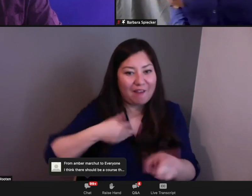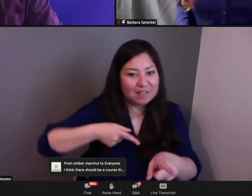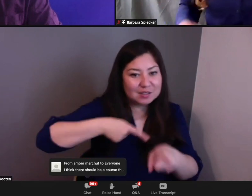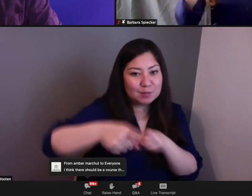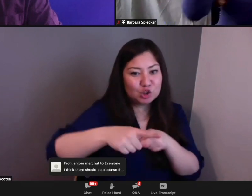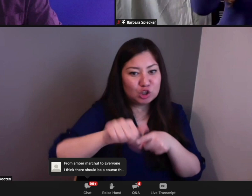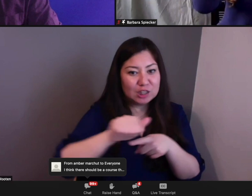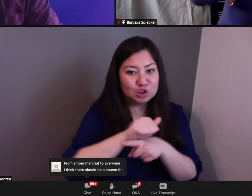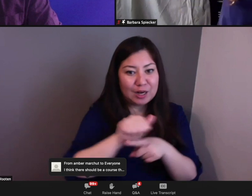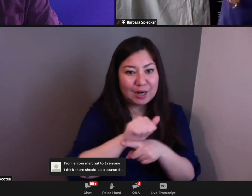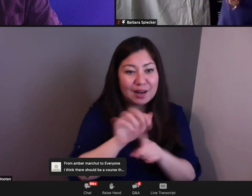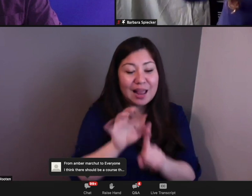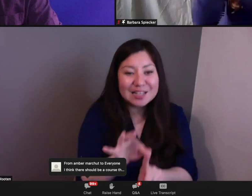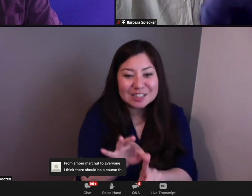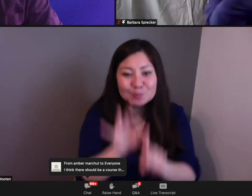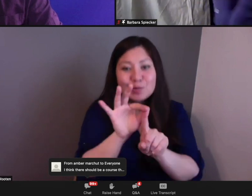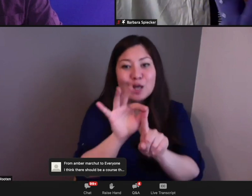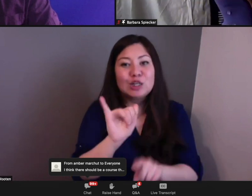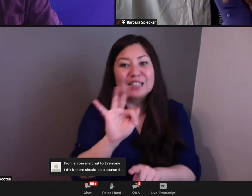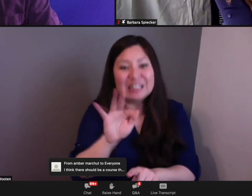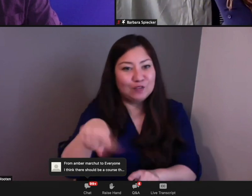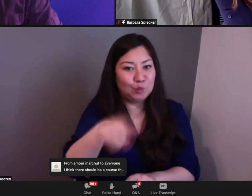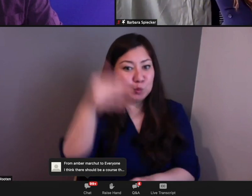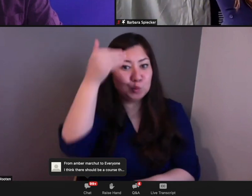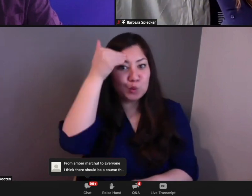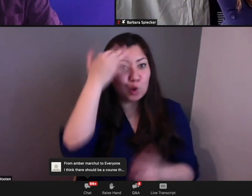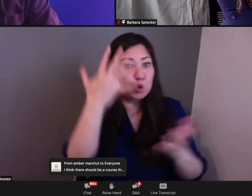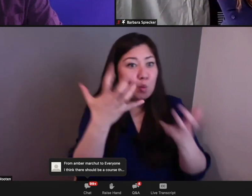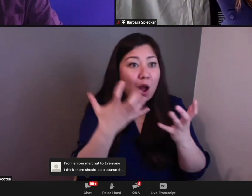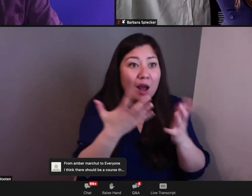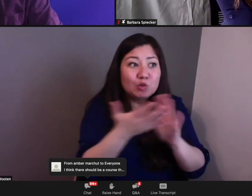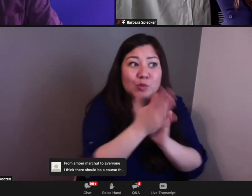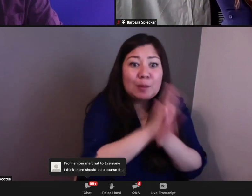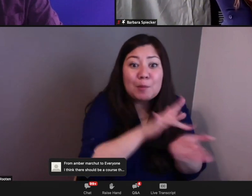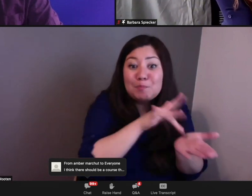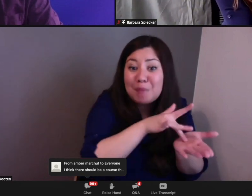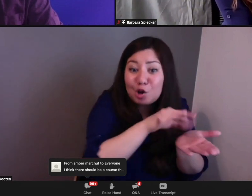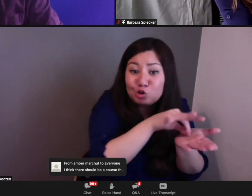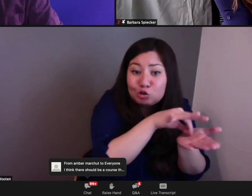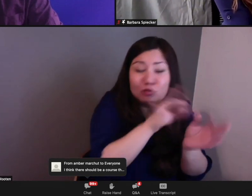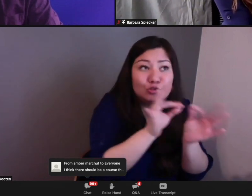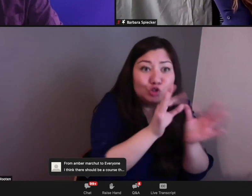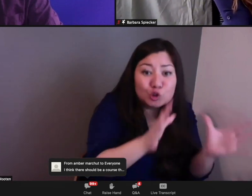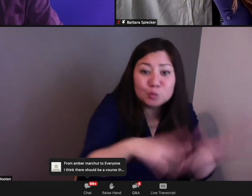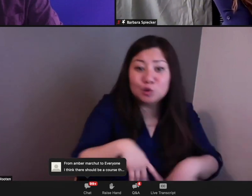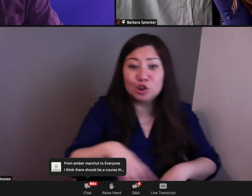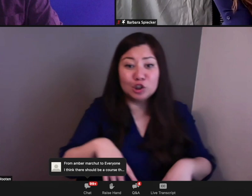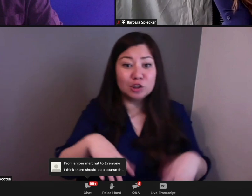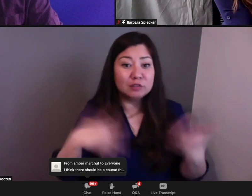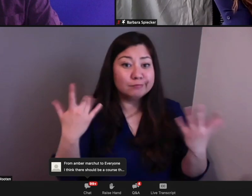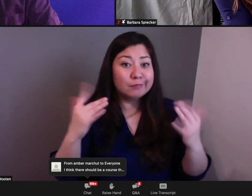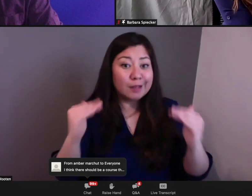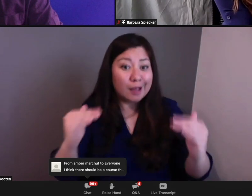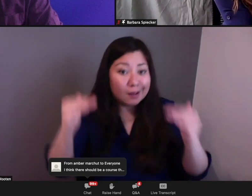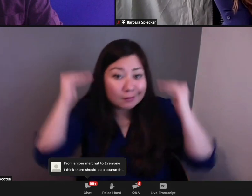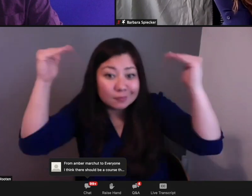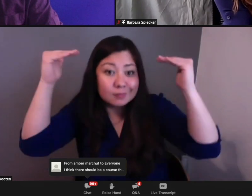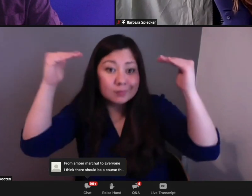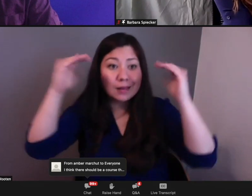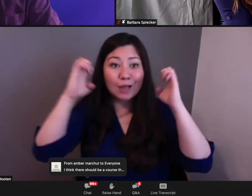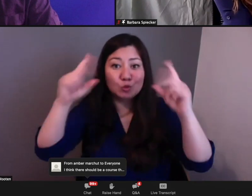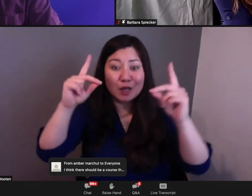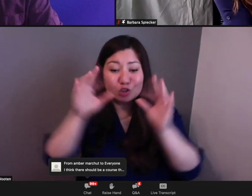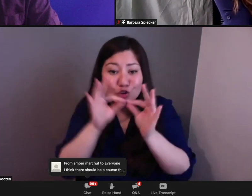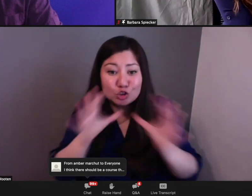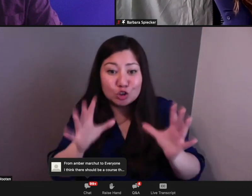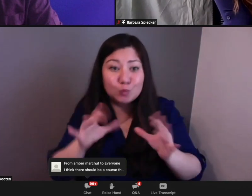So there's a lot of interpreters. How do we advocate for STEM ASL dictionaries? Directories that we mentioned in this presentation